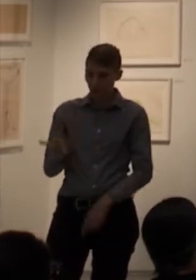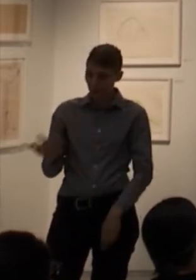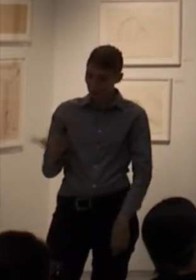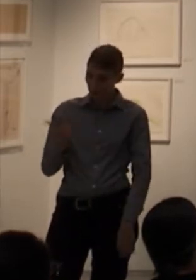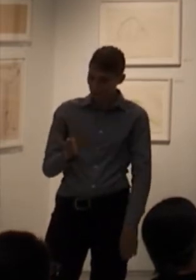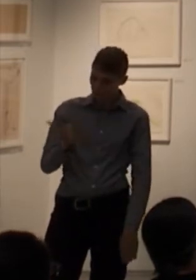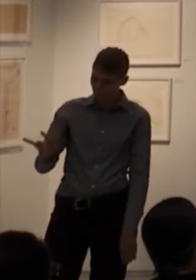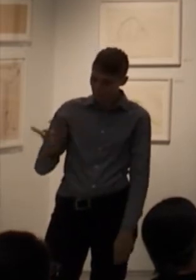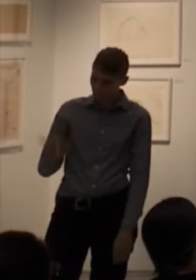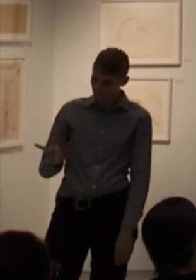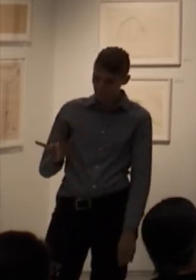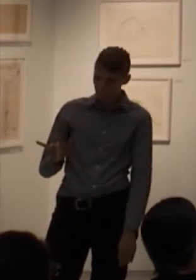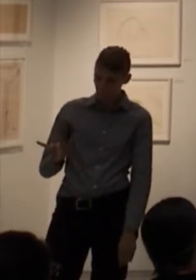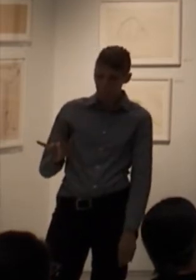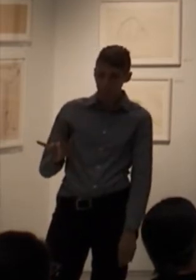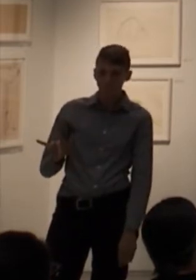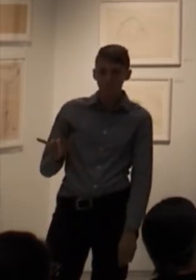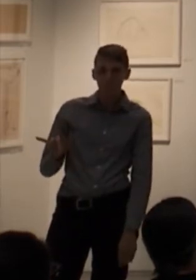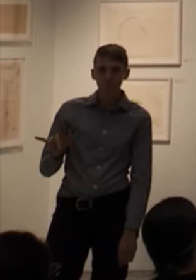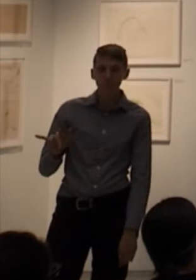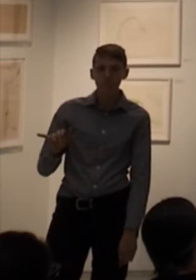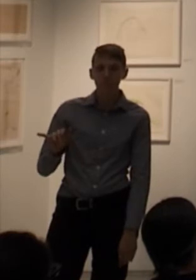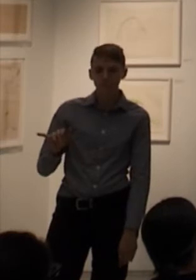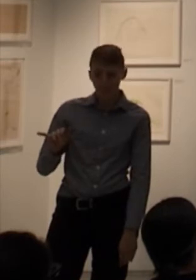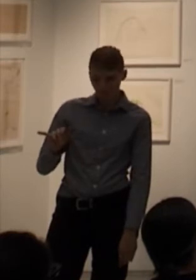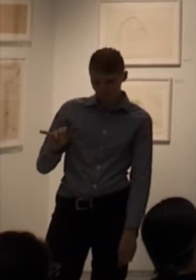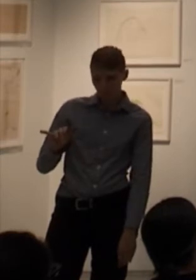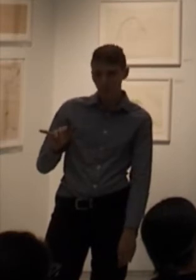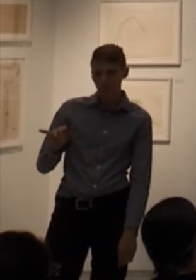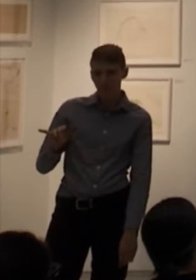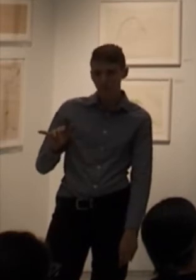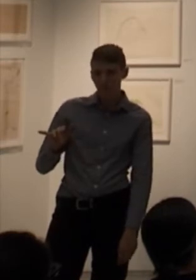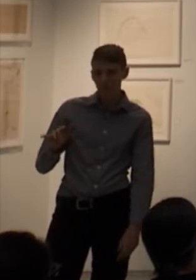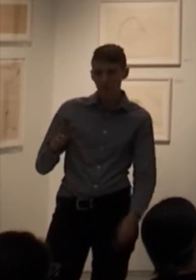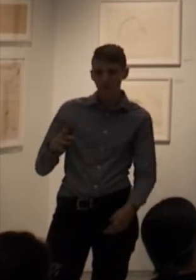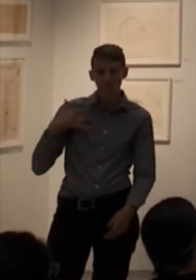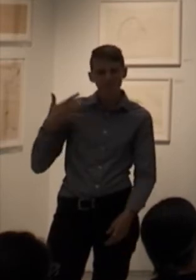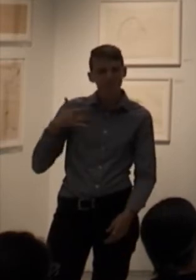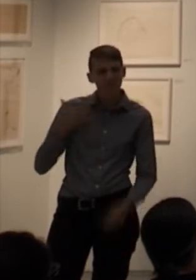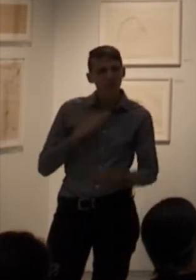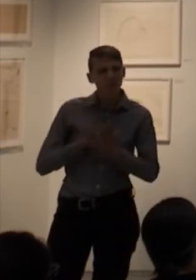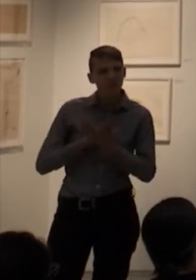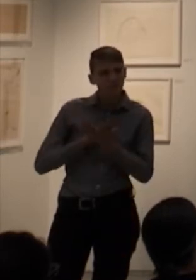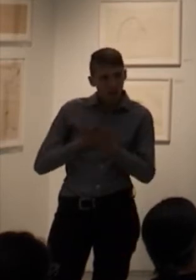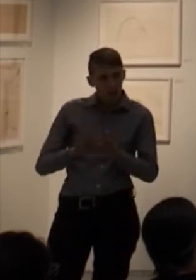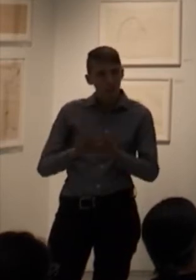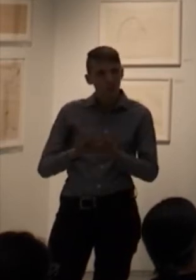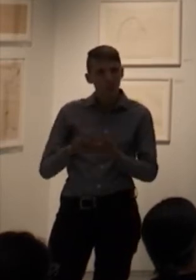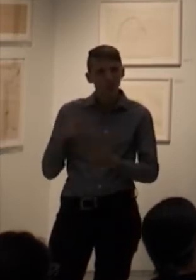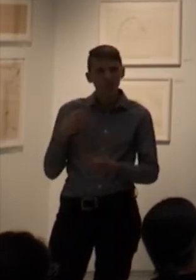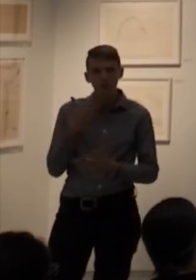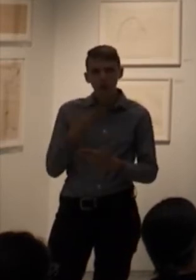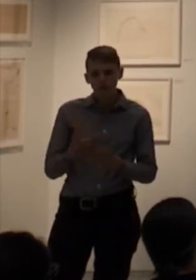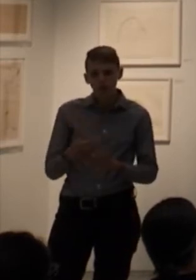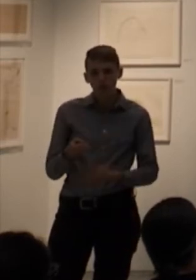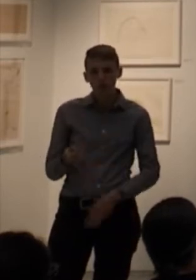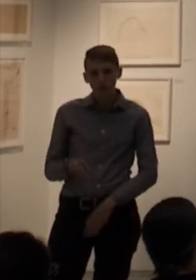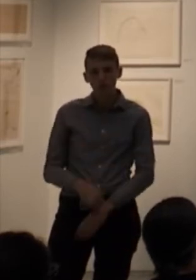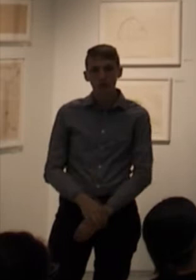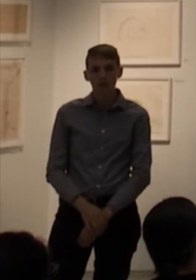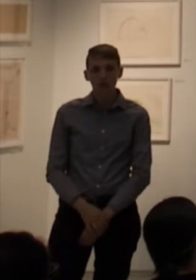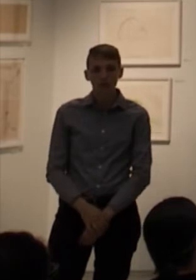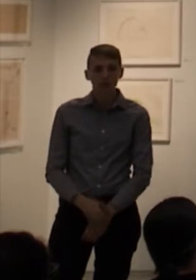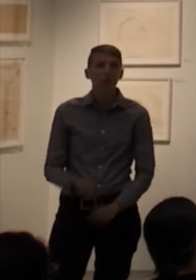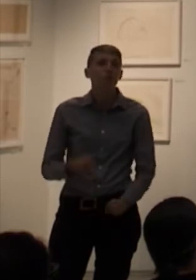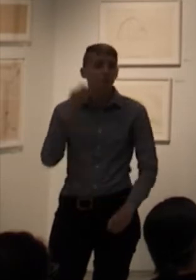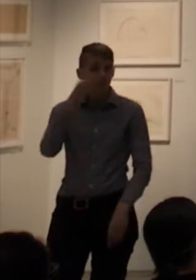the buttons, you know, the numbers and so forth, there was a whole sensual feel to it. So for me, the first thing